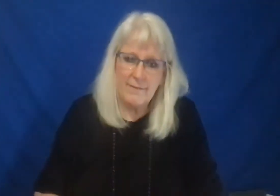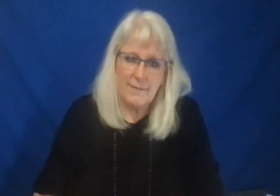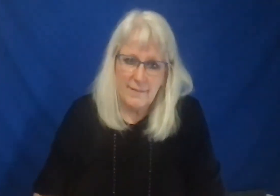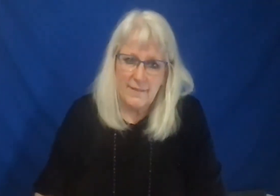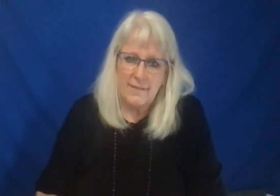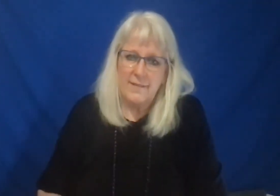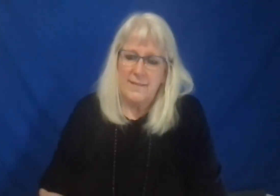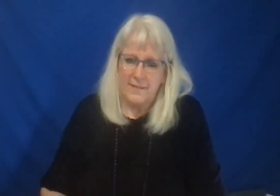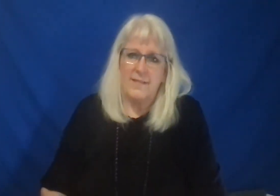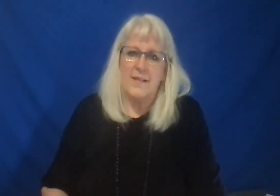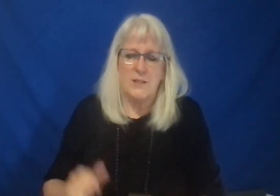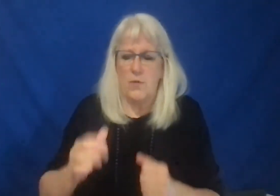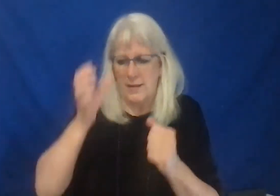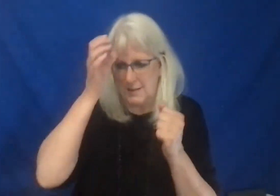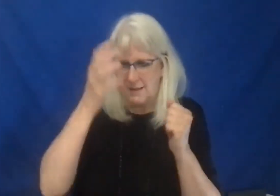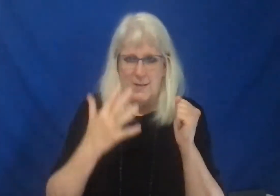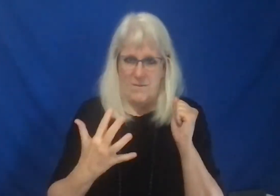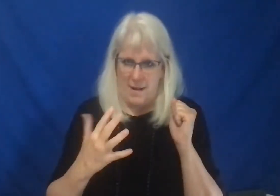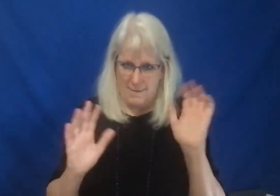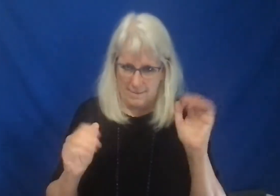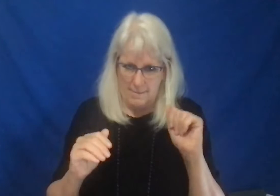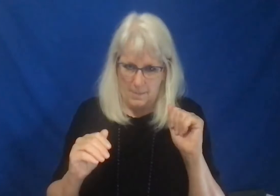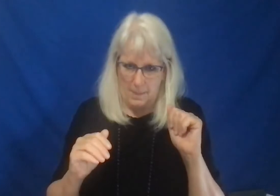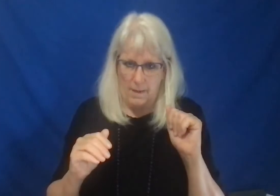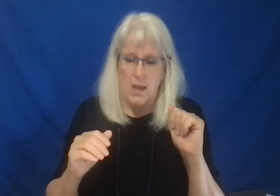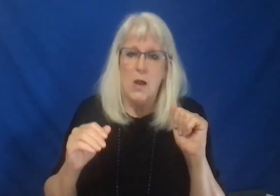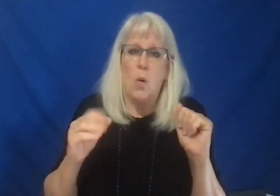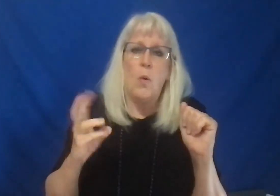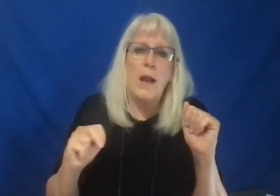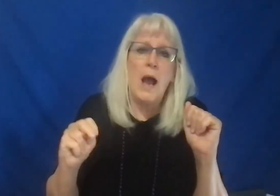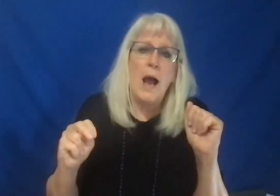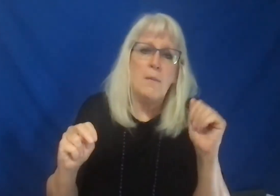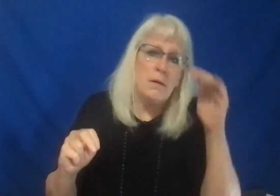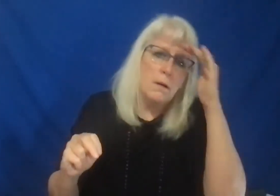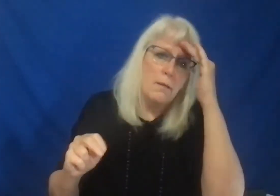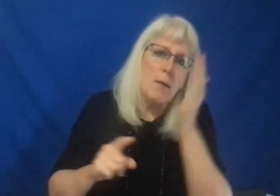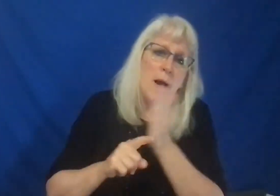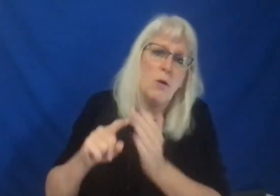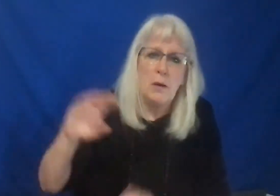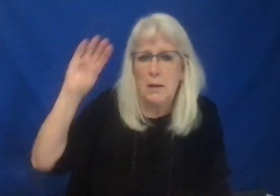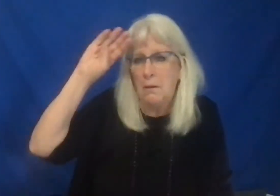use concept 5 when I'm the persecuted minority, which telling these stories makes it sound like I